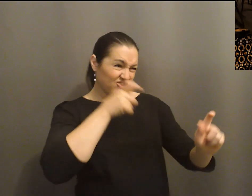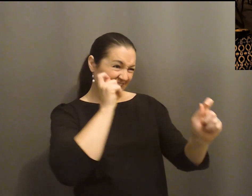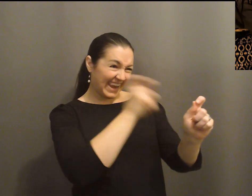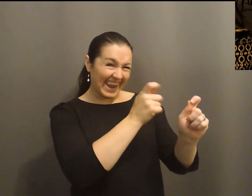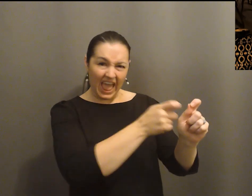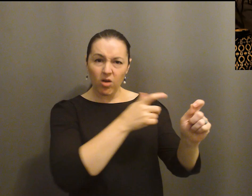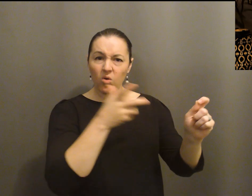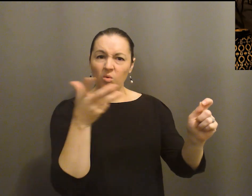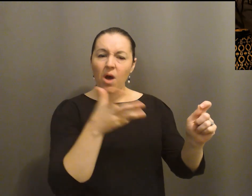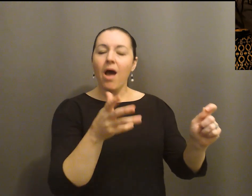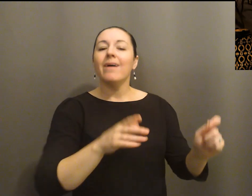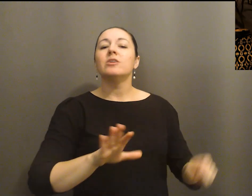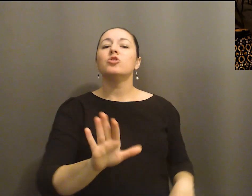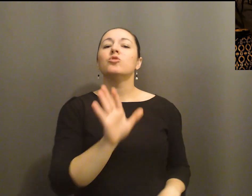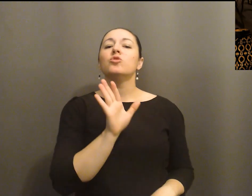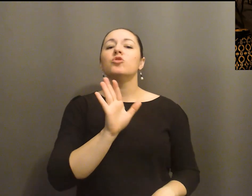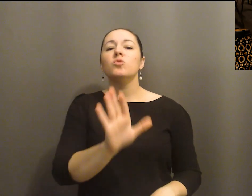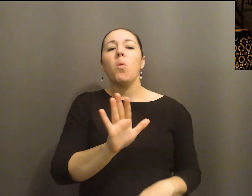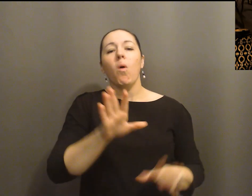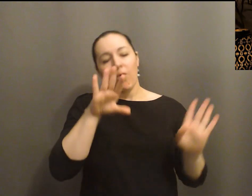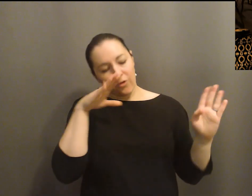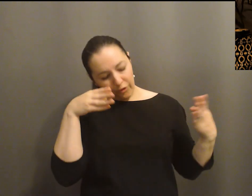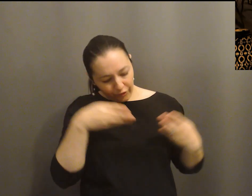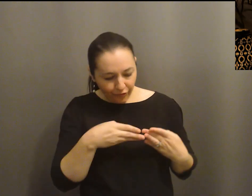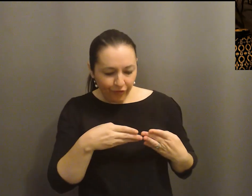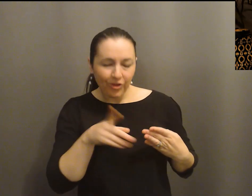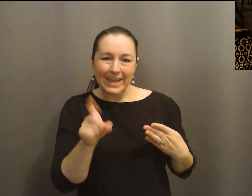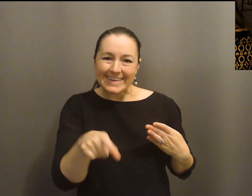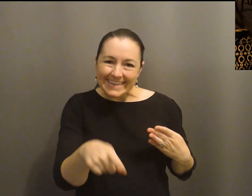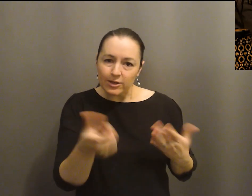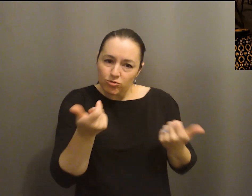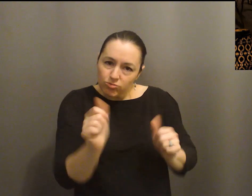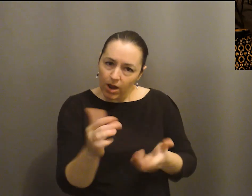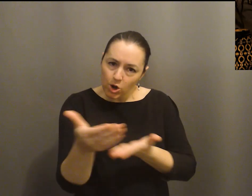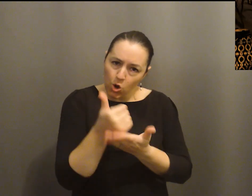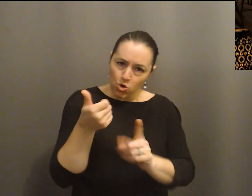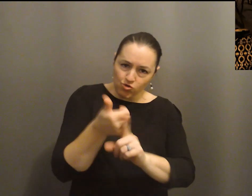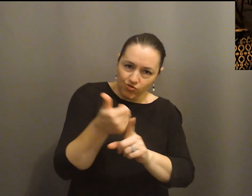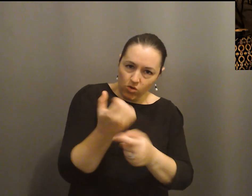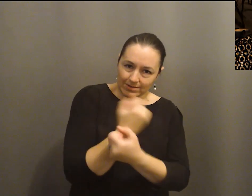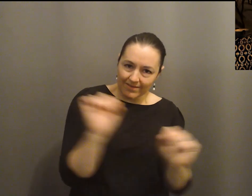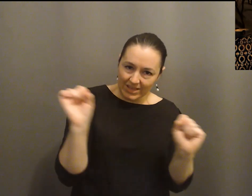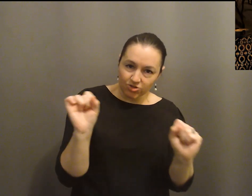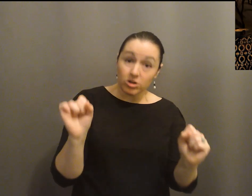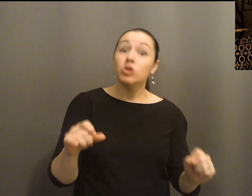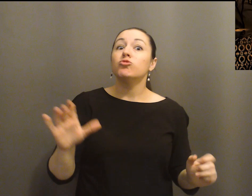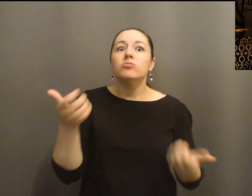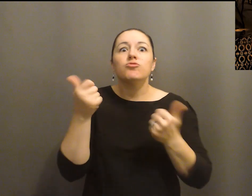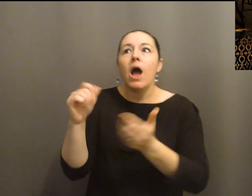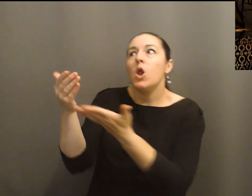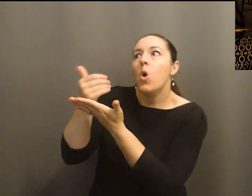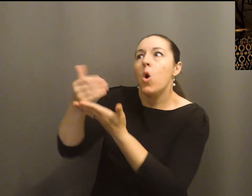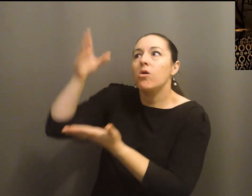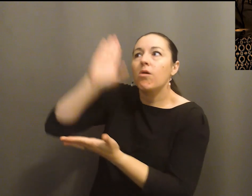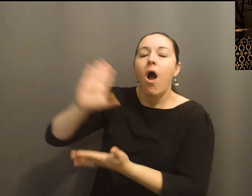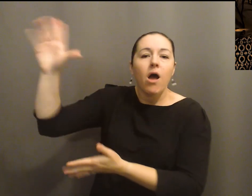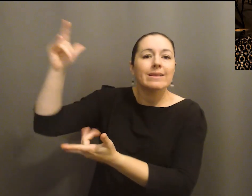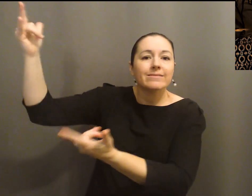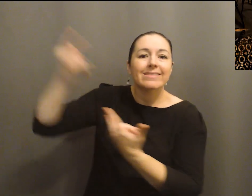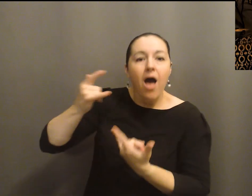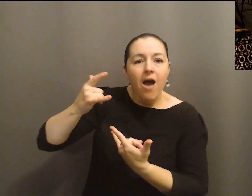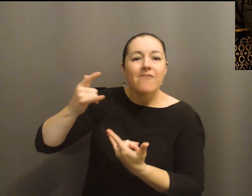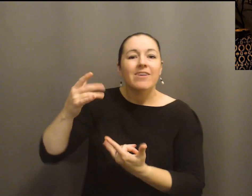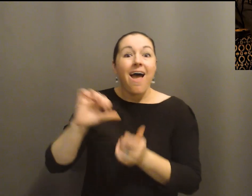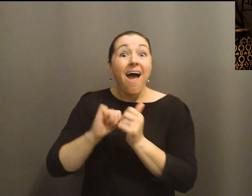Self-centered need To earn our salvation In our own strength To get God To love me By doing